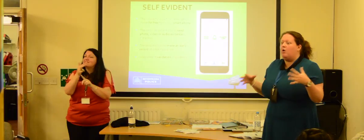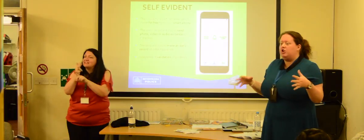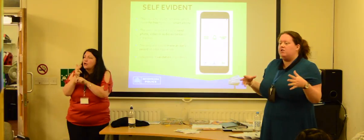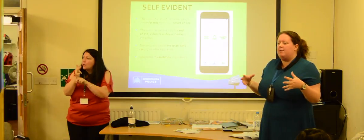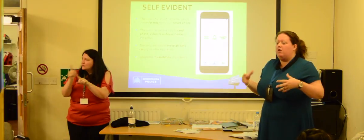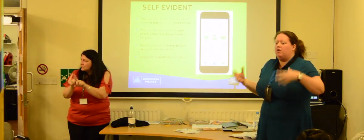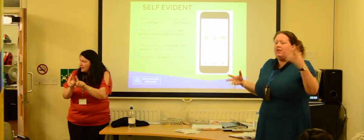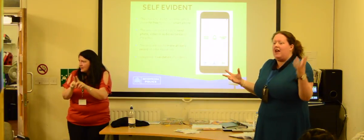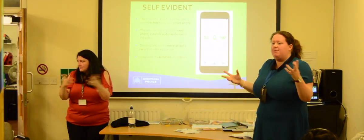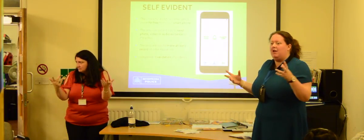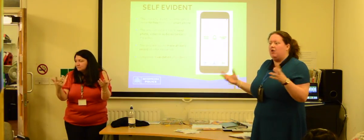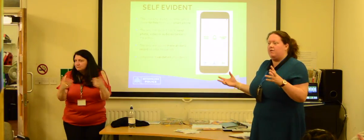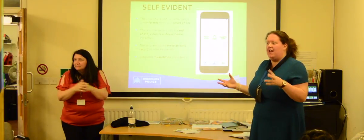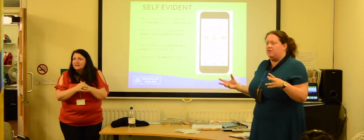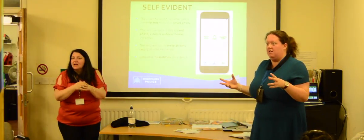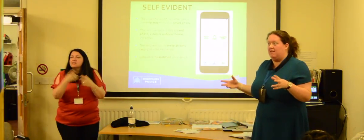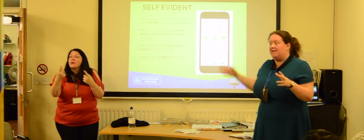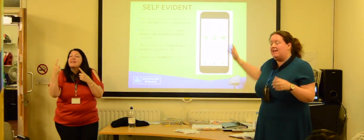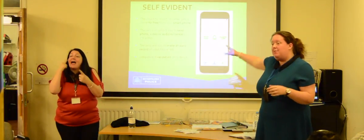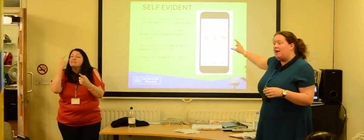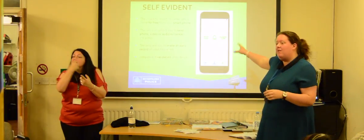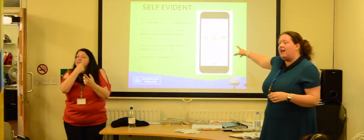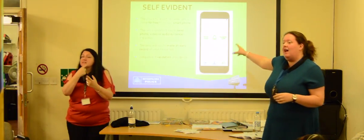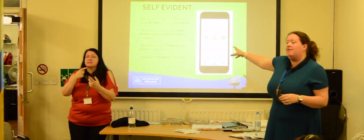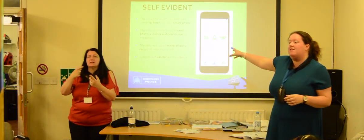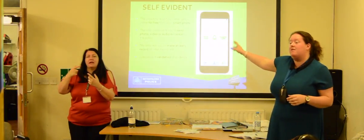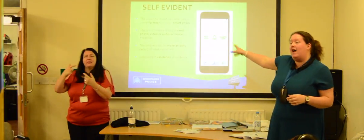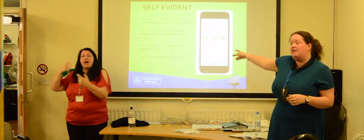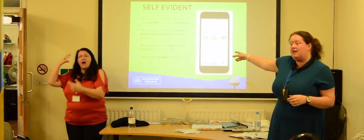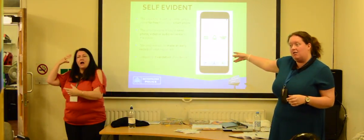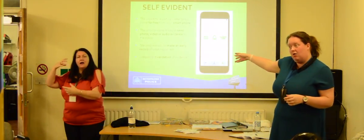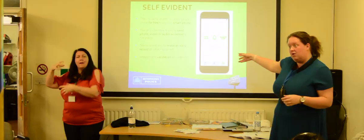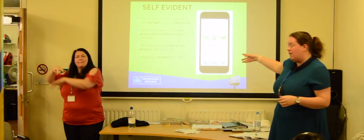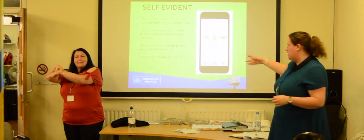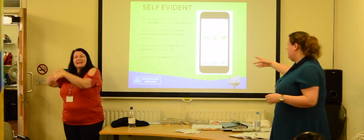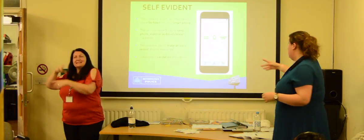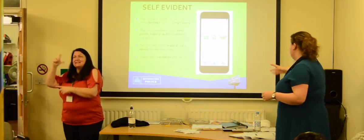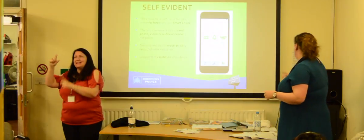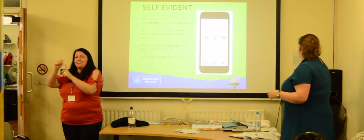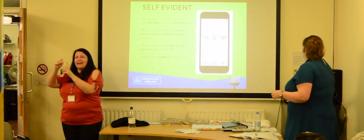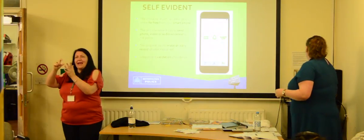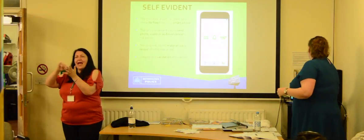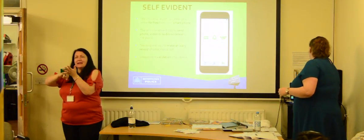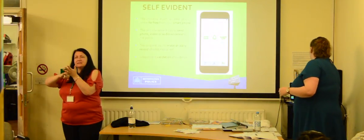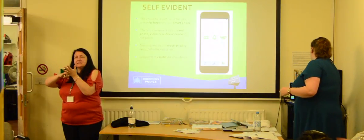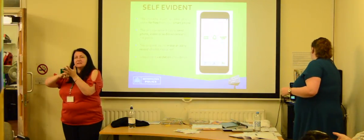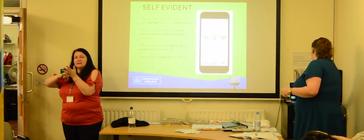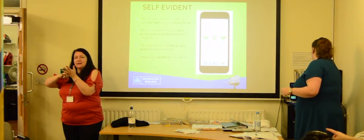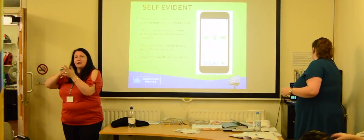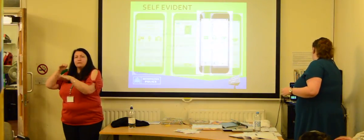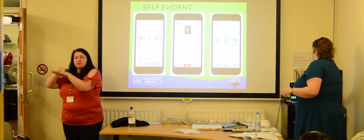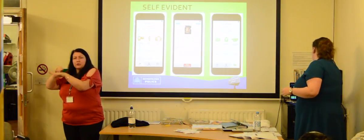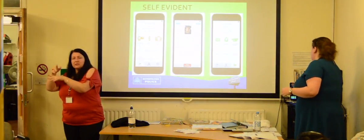there's no issues about the case being lost for the evidence. And the CPS recognise this as a validated source of evidence.